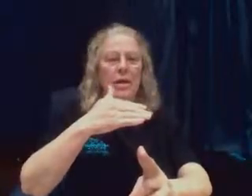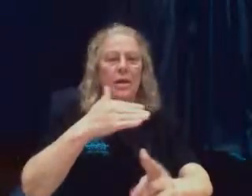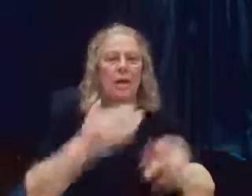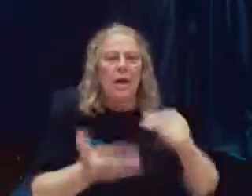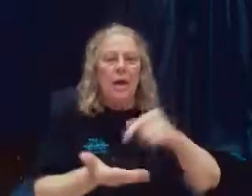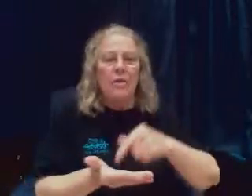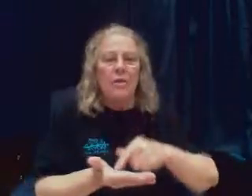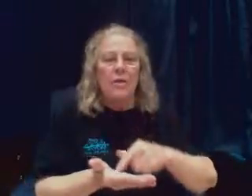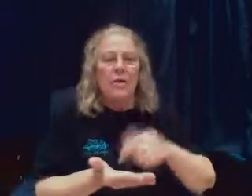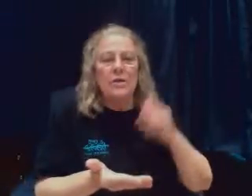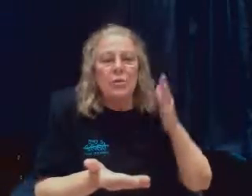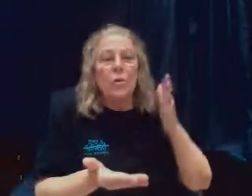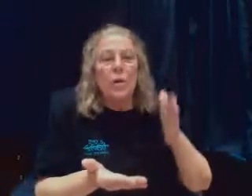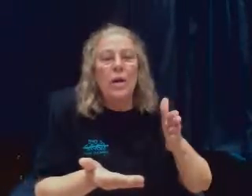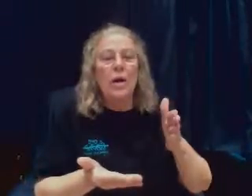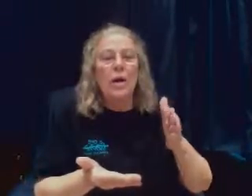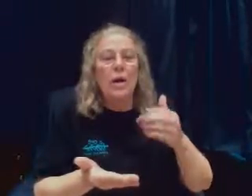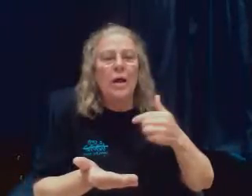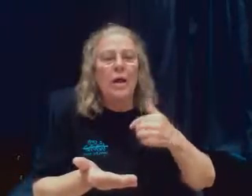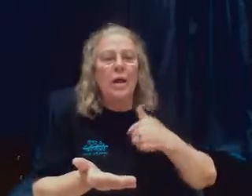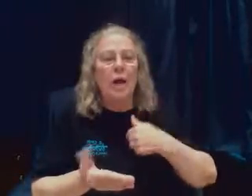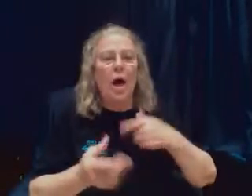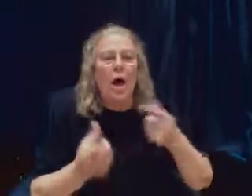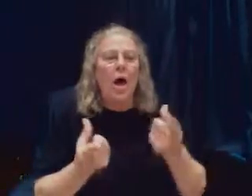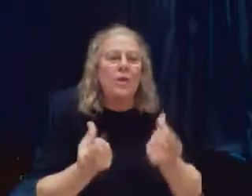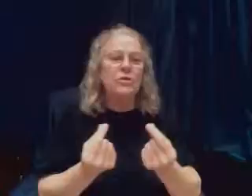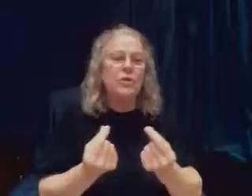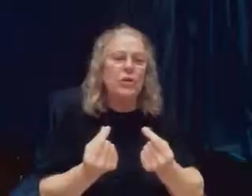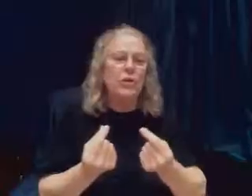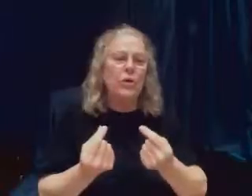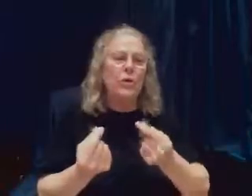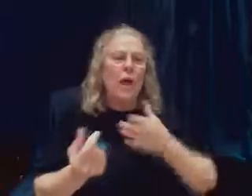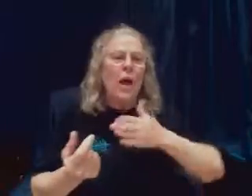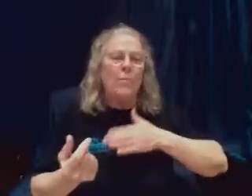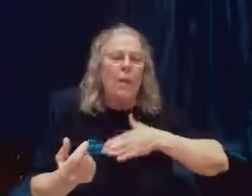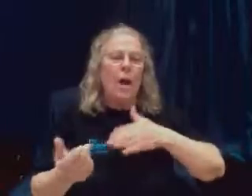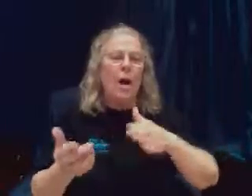humility. This will I do, my